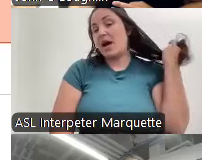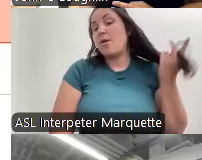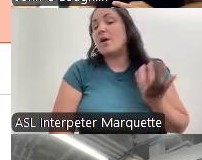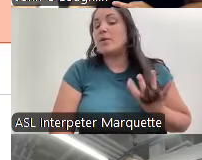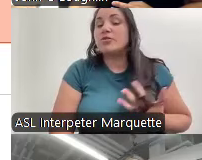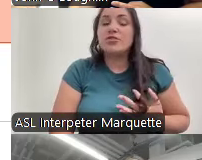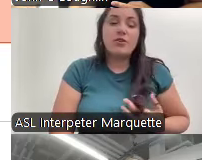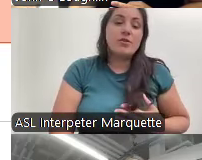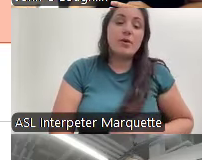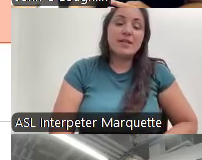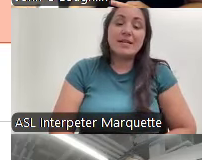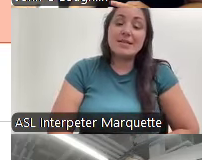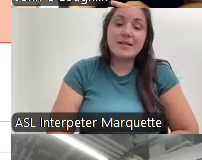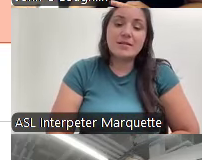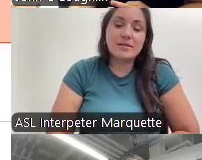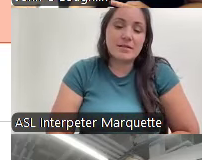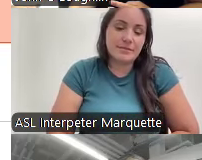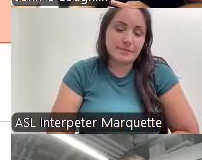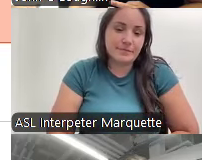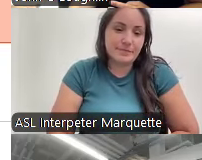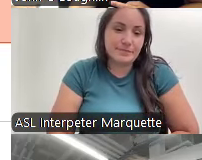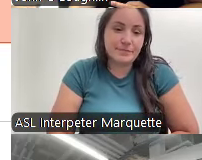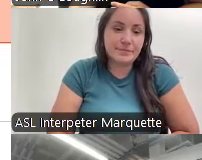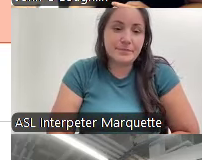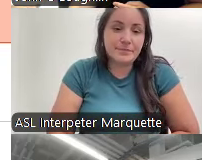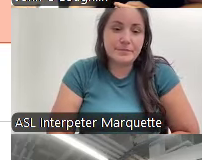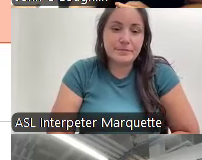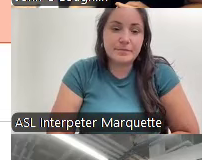And now I will show you what that entails.